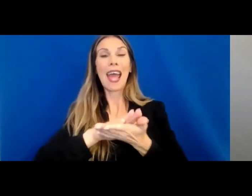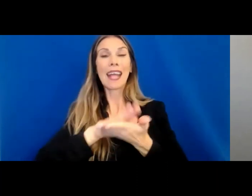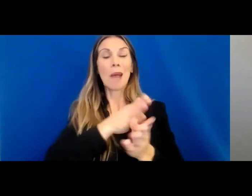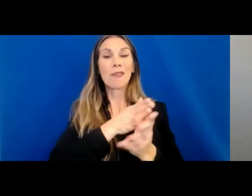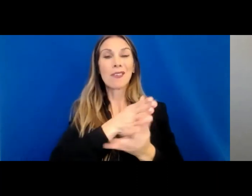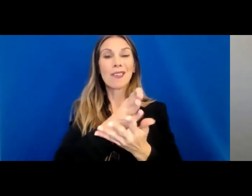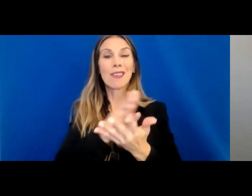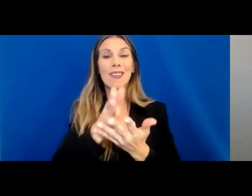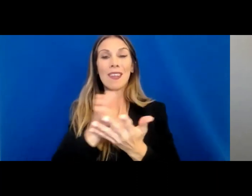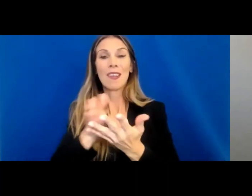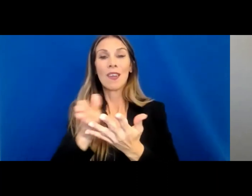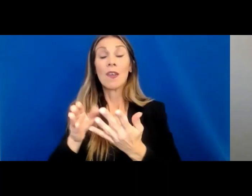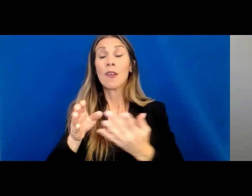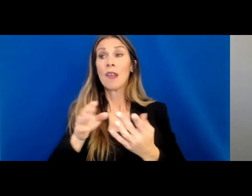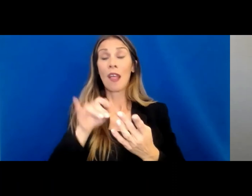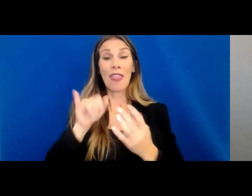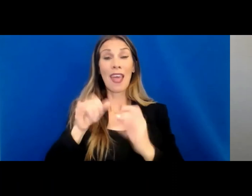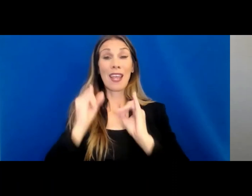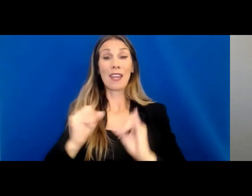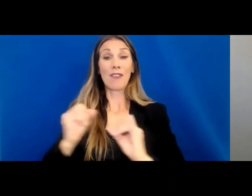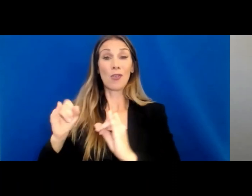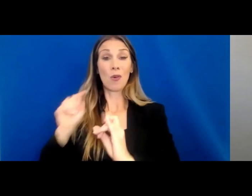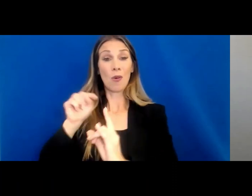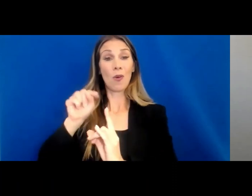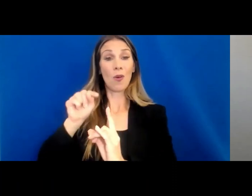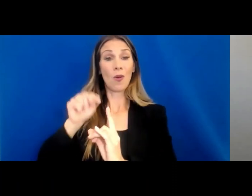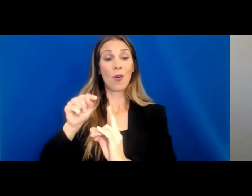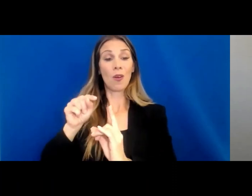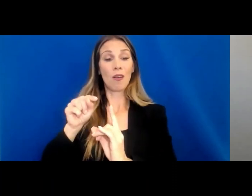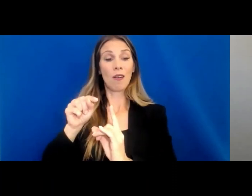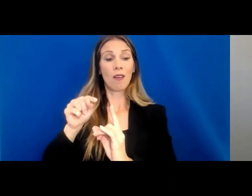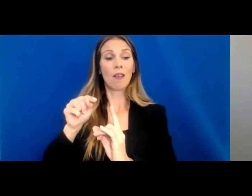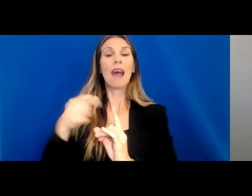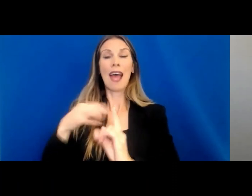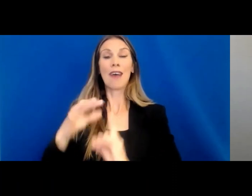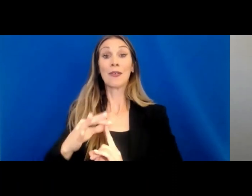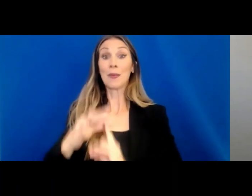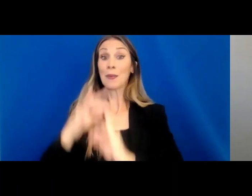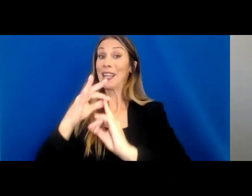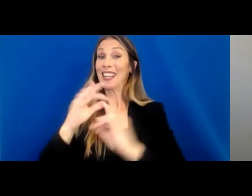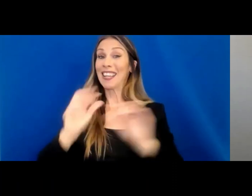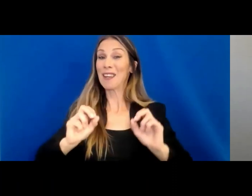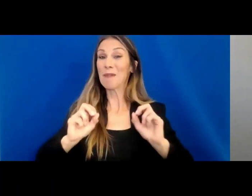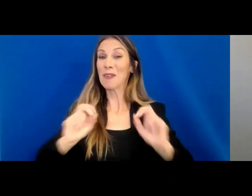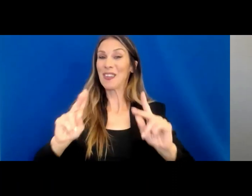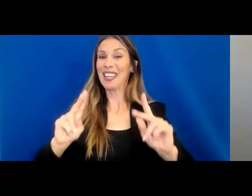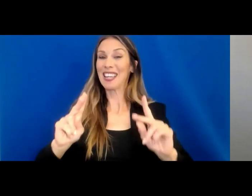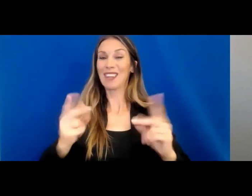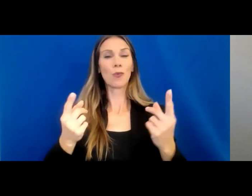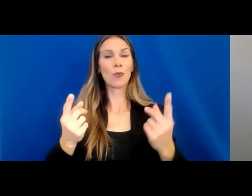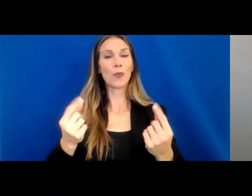that individual will have the unique opportunity